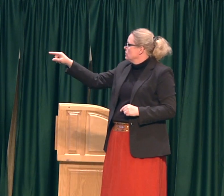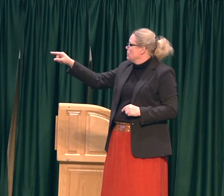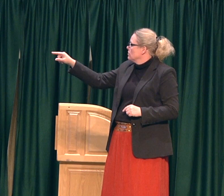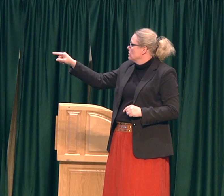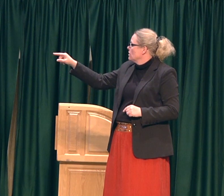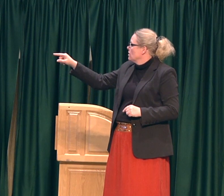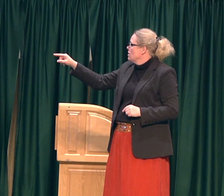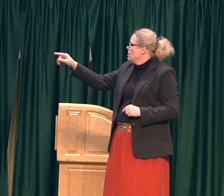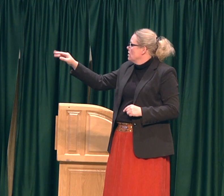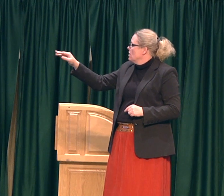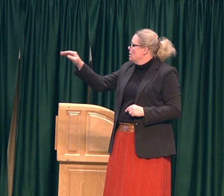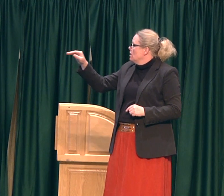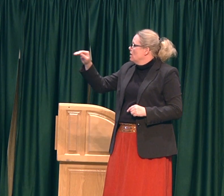More resources for you.